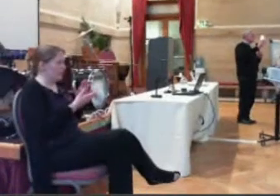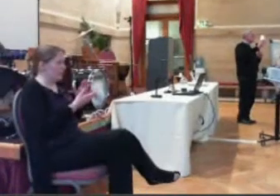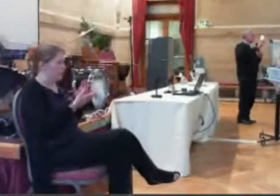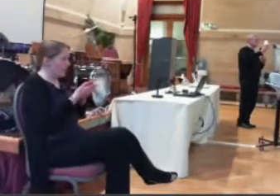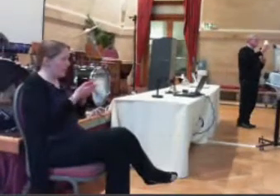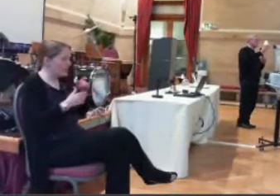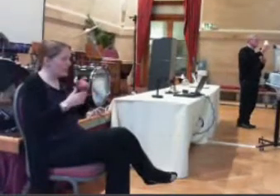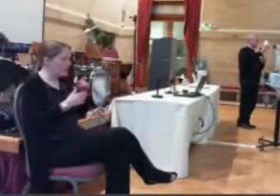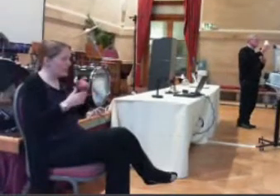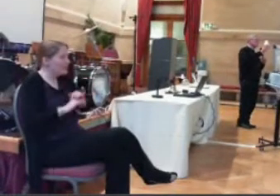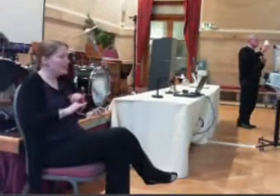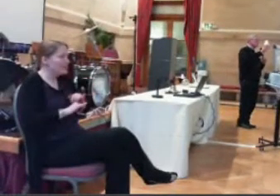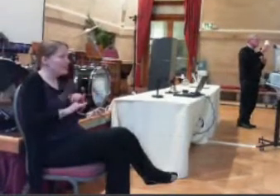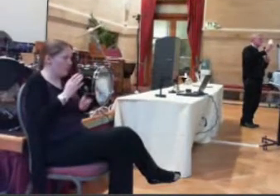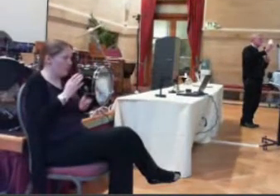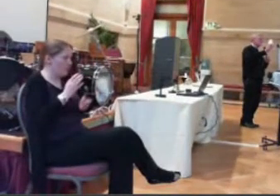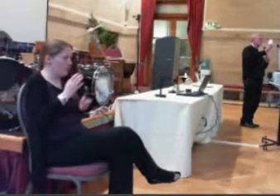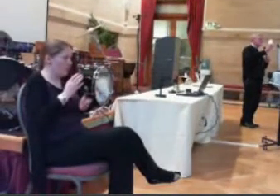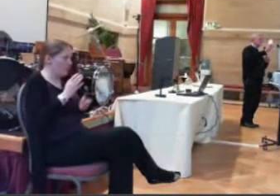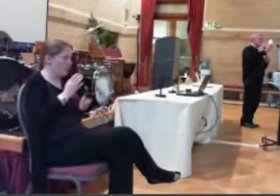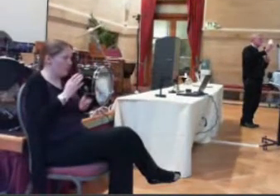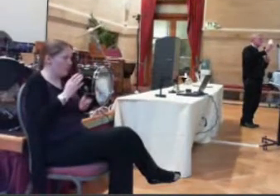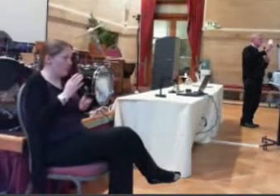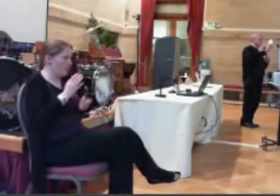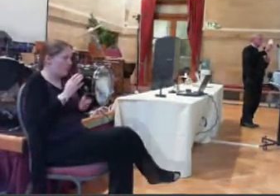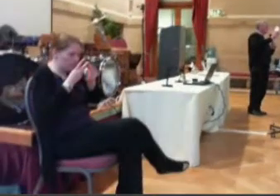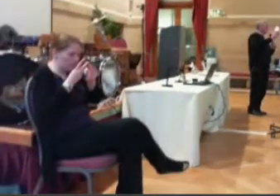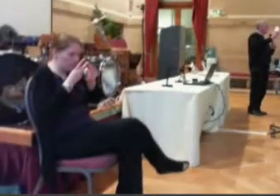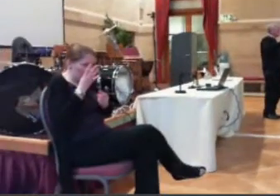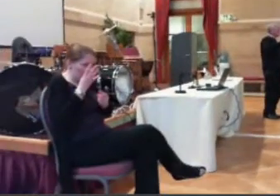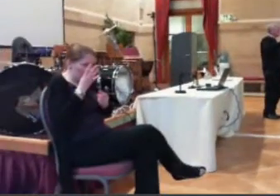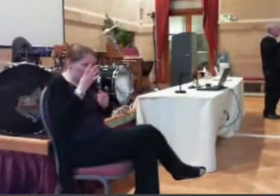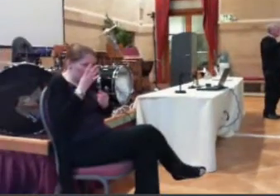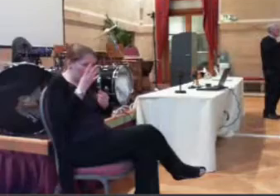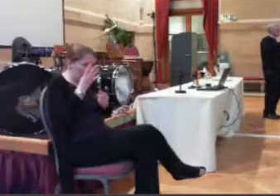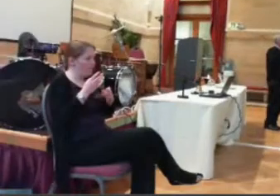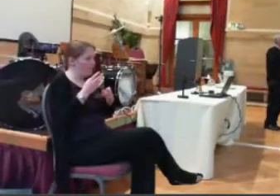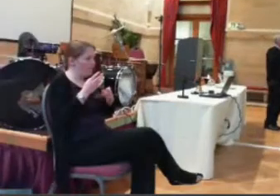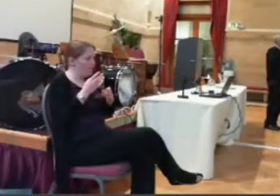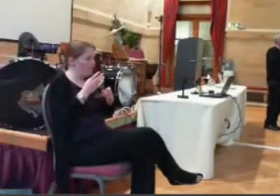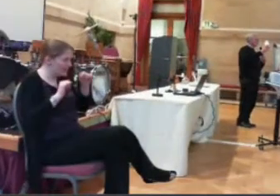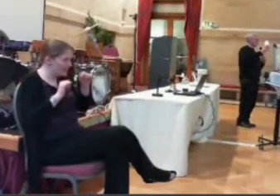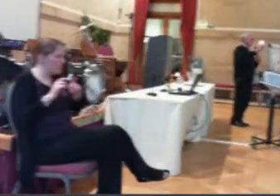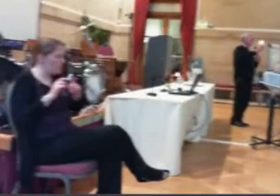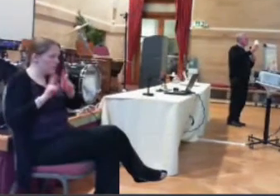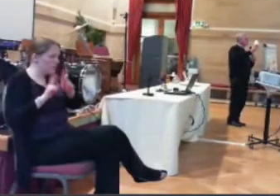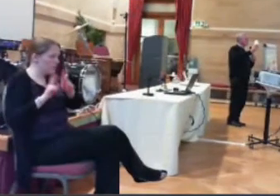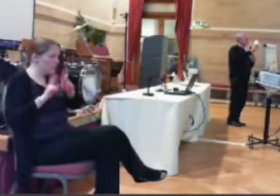all those crowded into the extermination camps of the Holocaust,